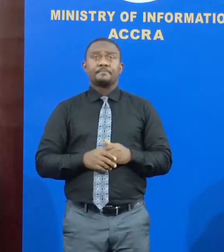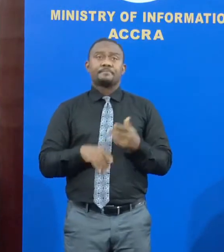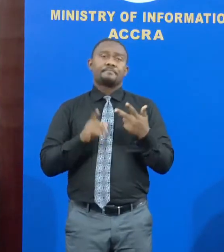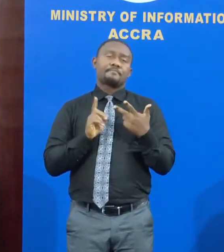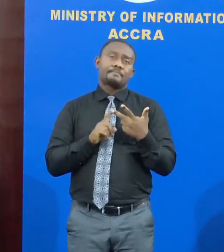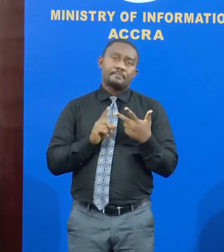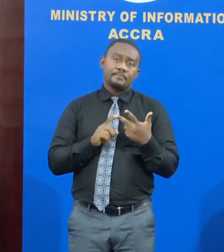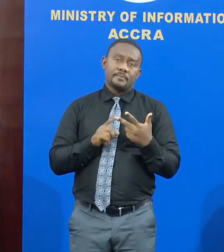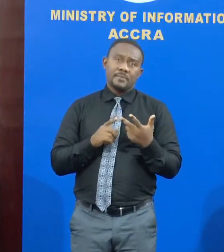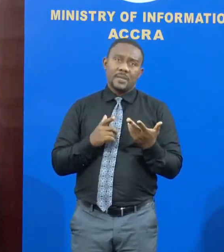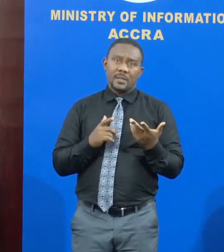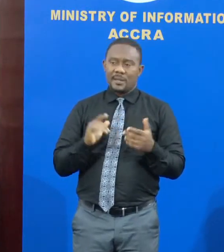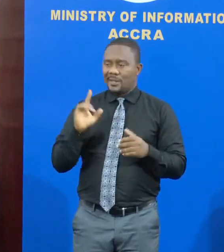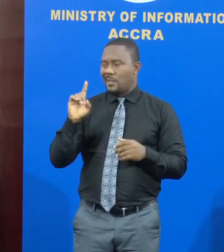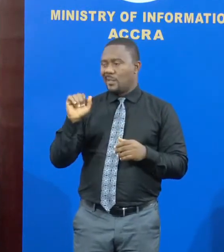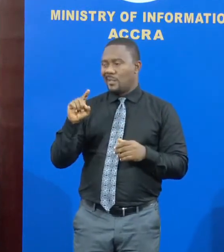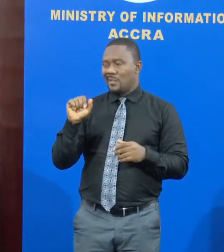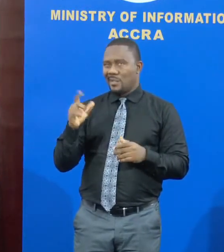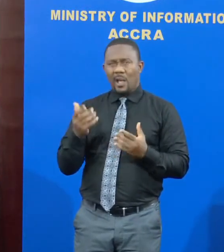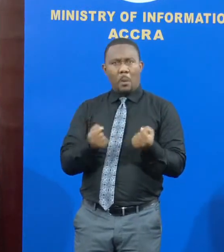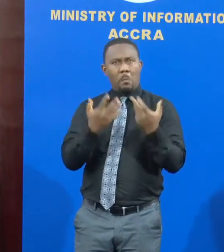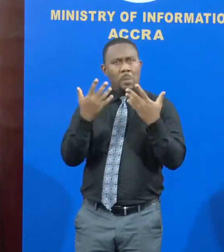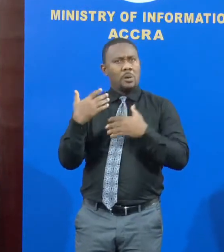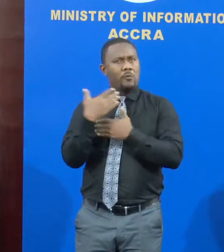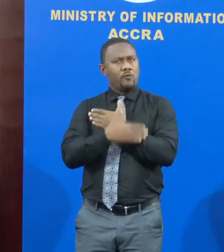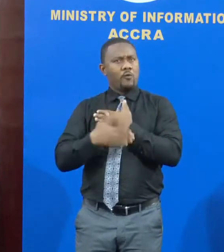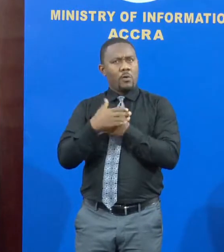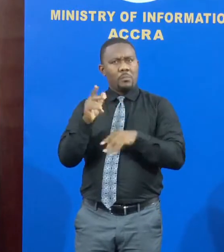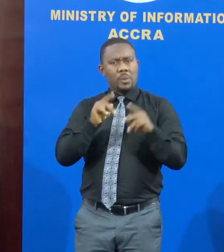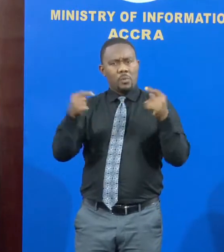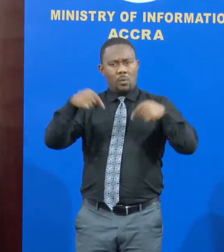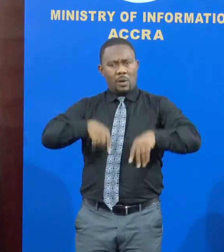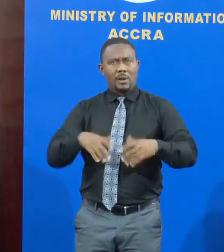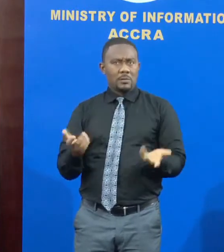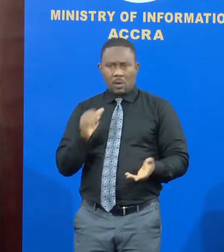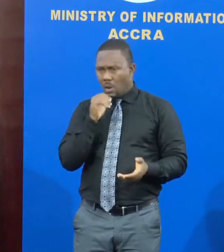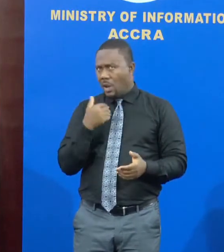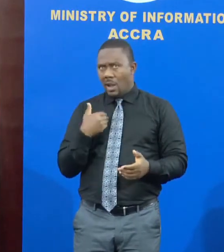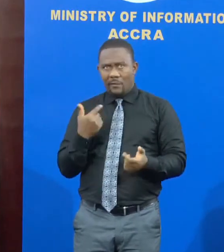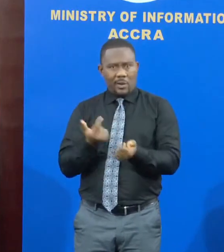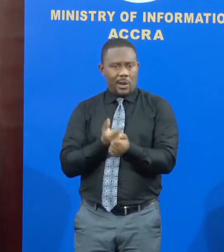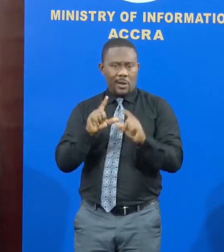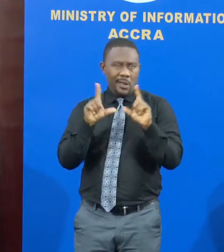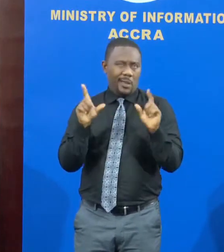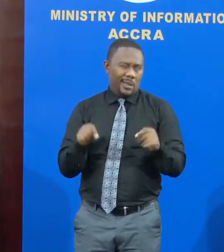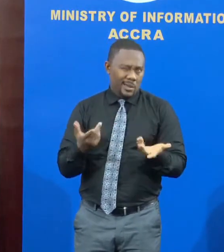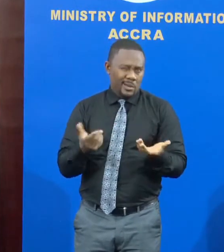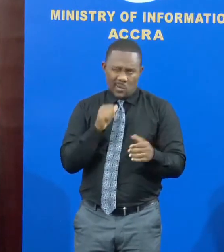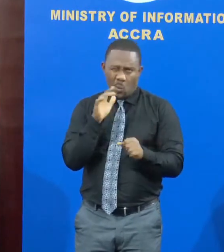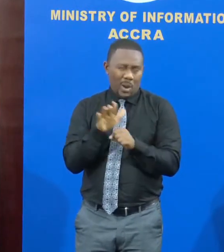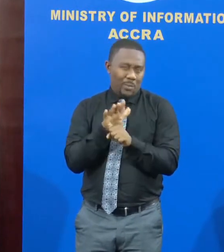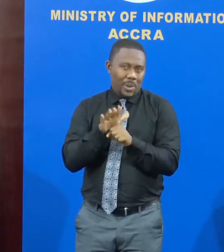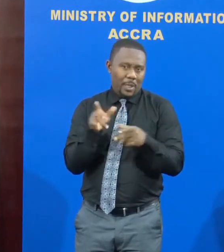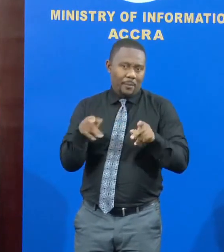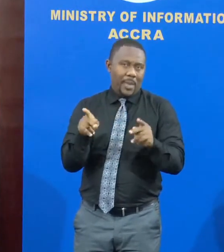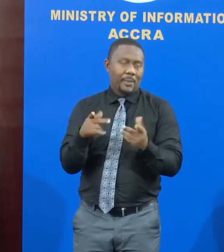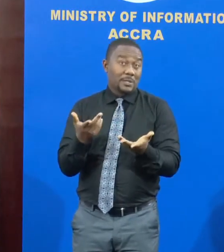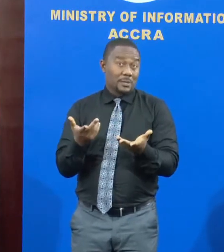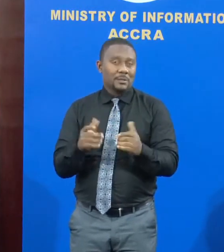comparing data for analysis on foreigners who may have non-citizen Ghana card but not up to date on permit